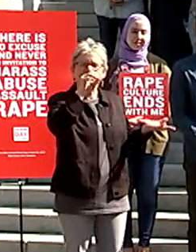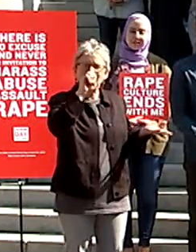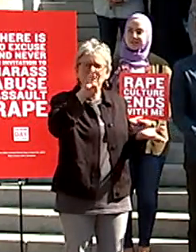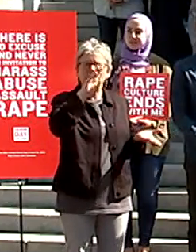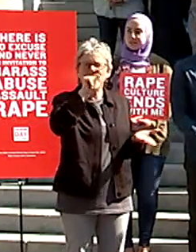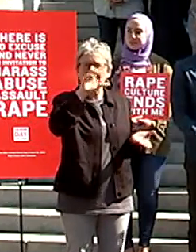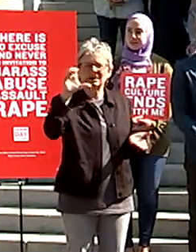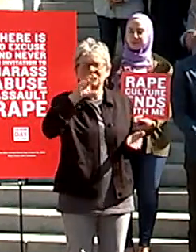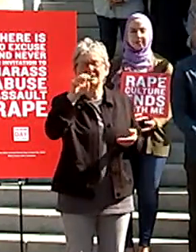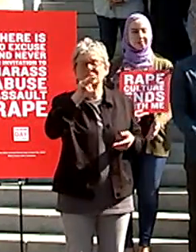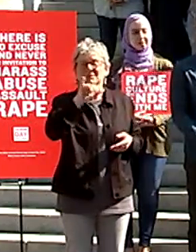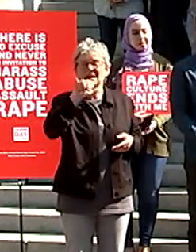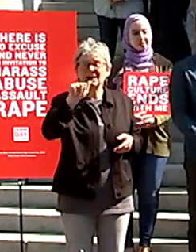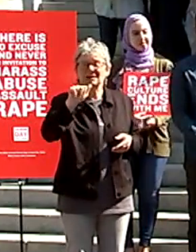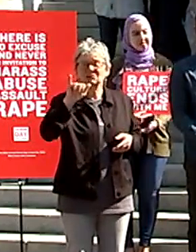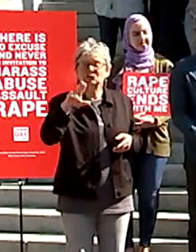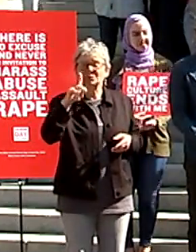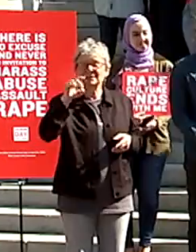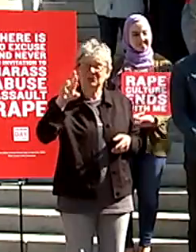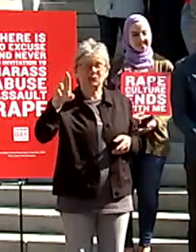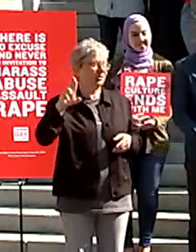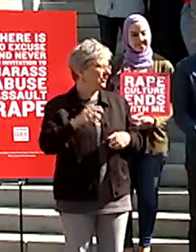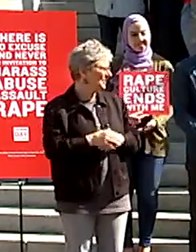and Maya Jupiter.